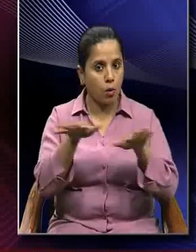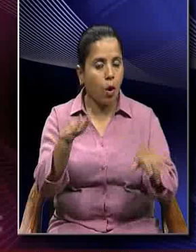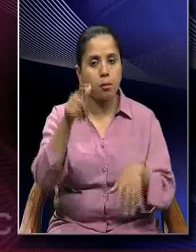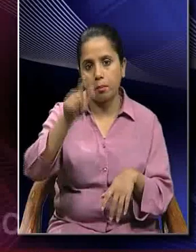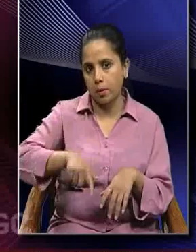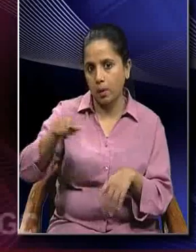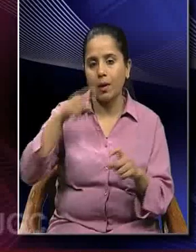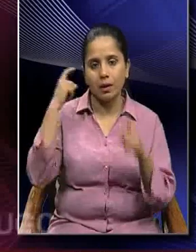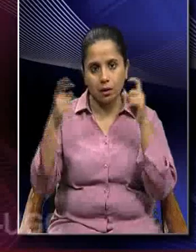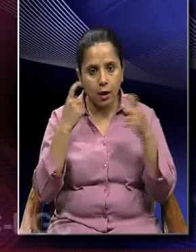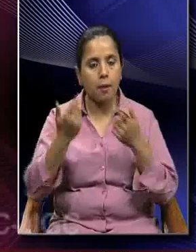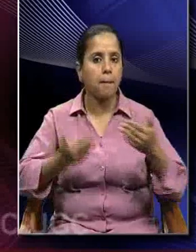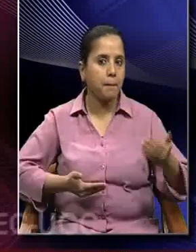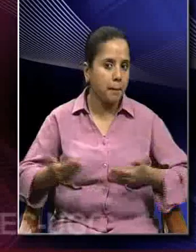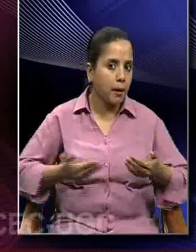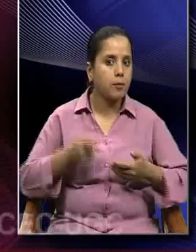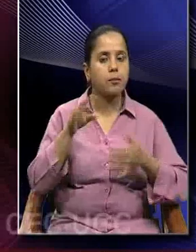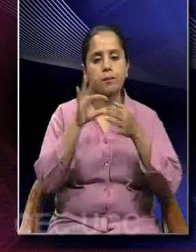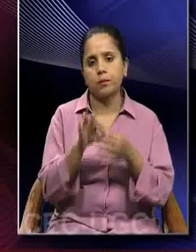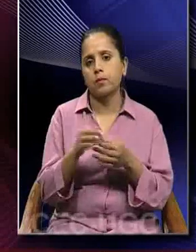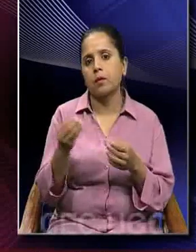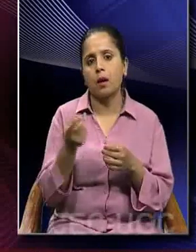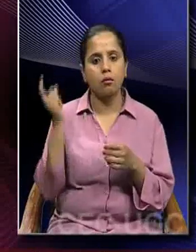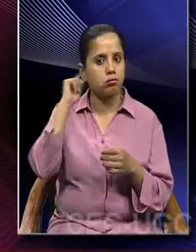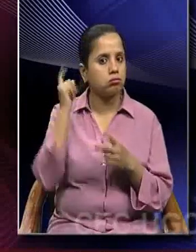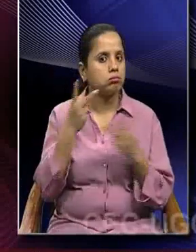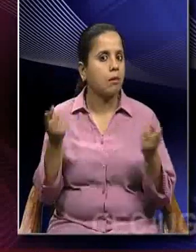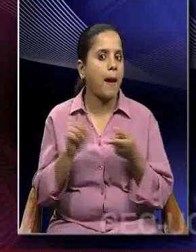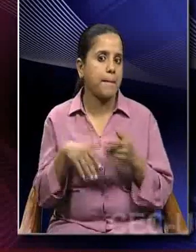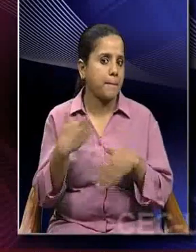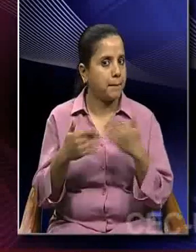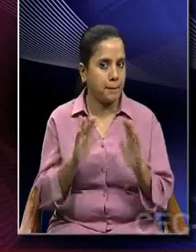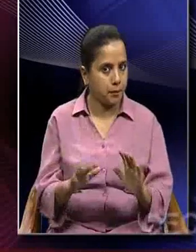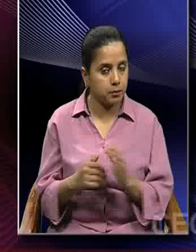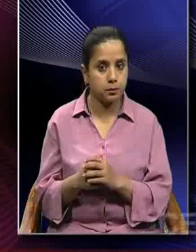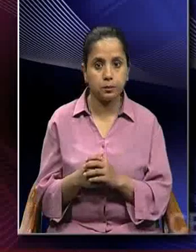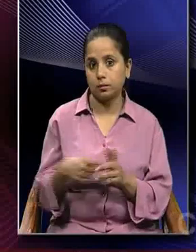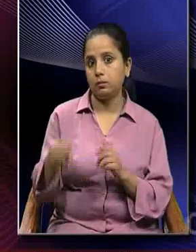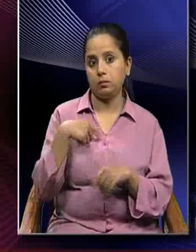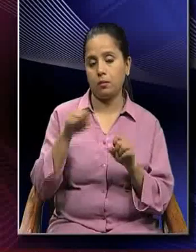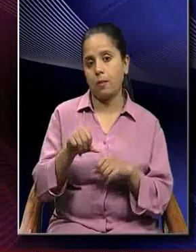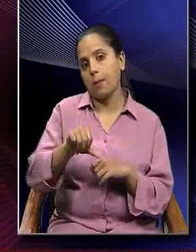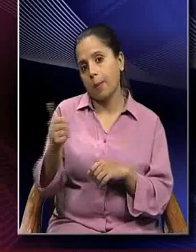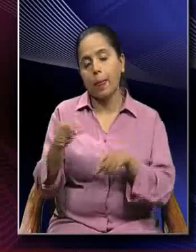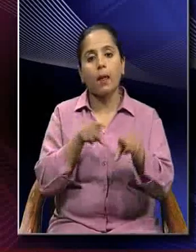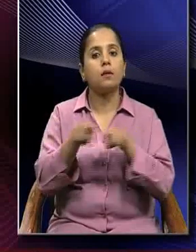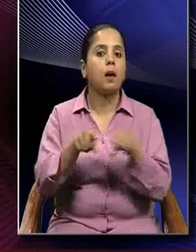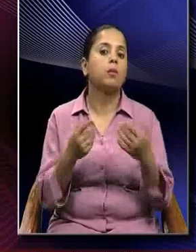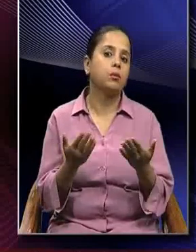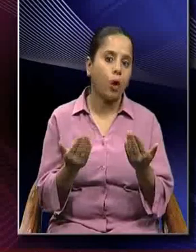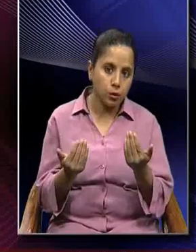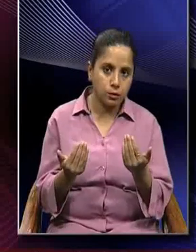individual's thinking and behavior, often unconsciously. So, We can take another example